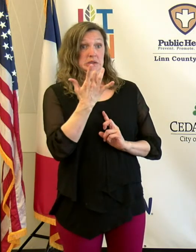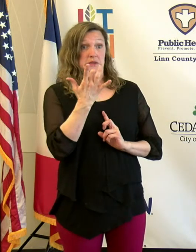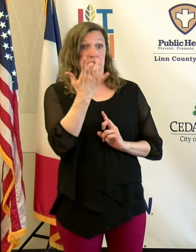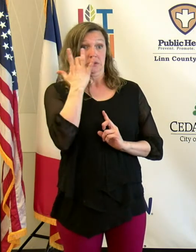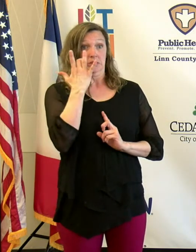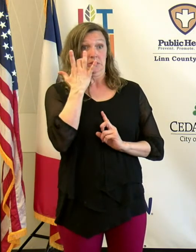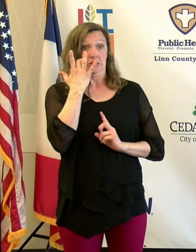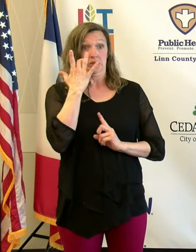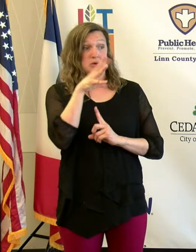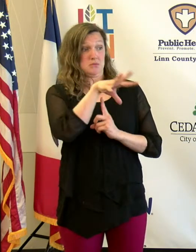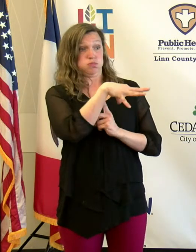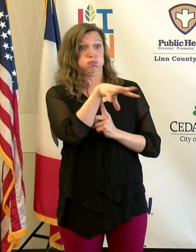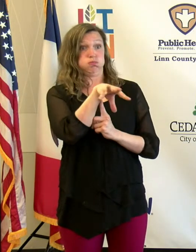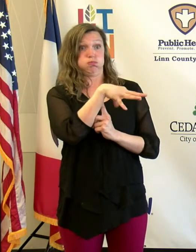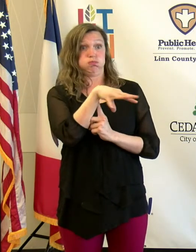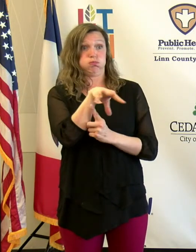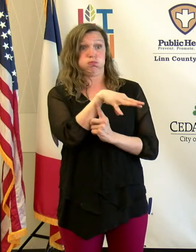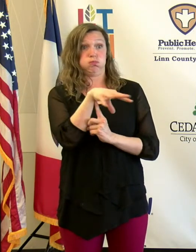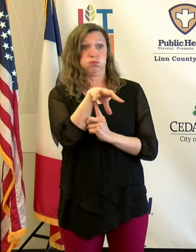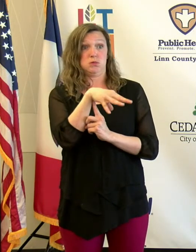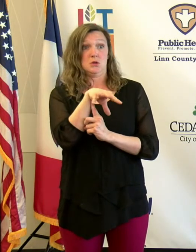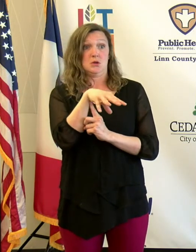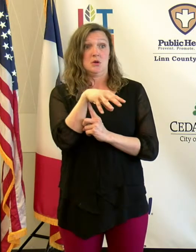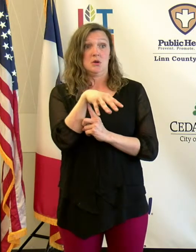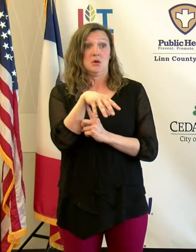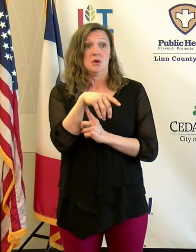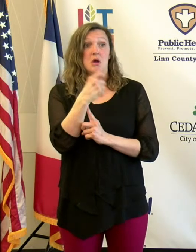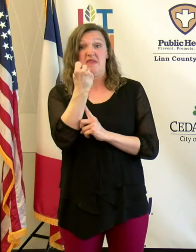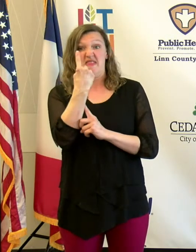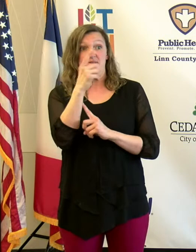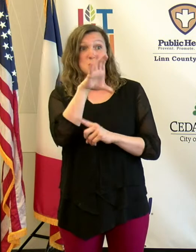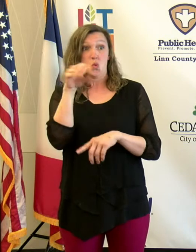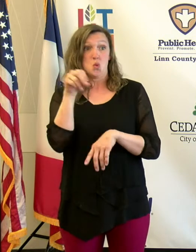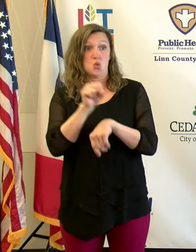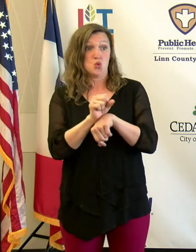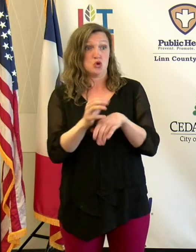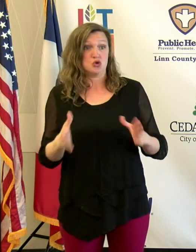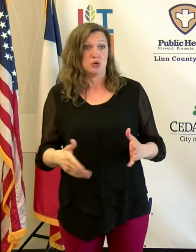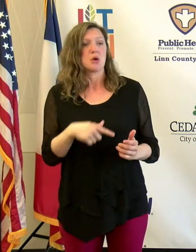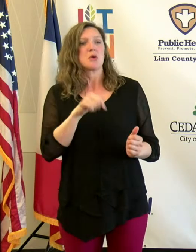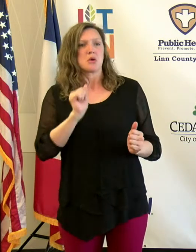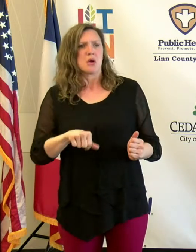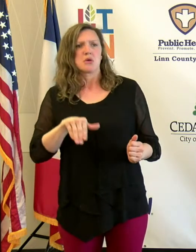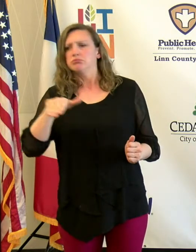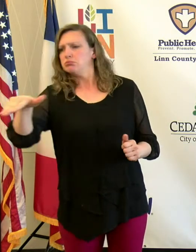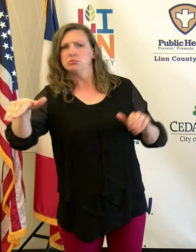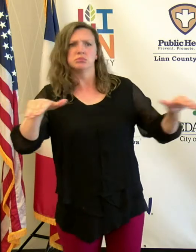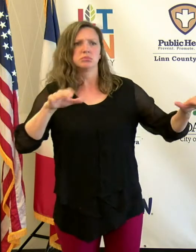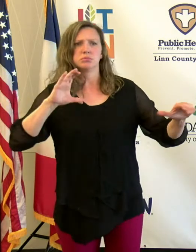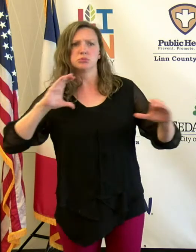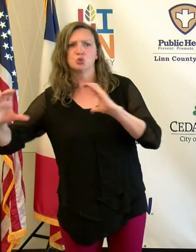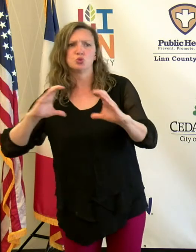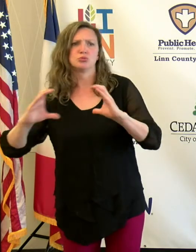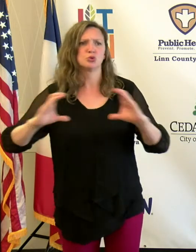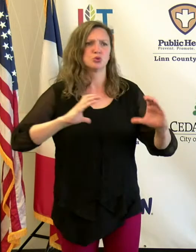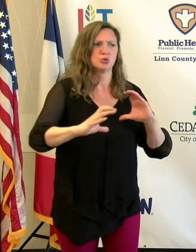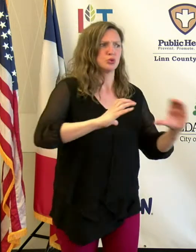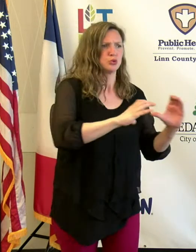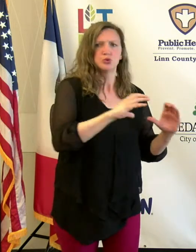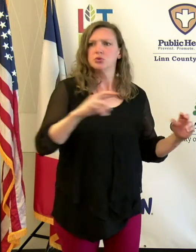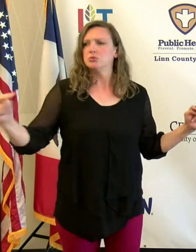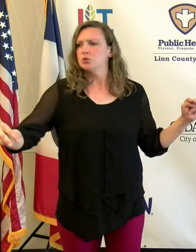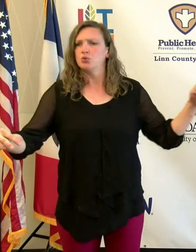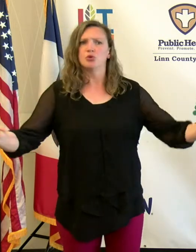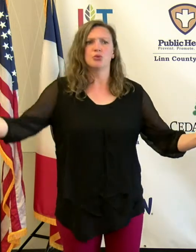exposed coworkers have been identified and notified of the exposure. As essential services personnel, they will continue